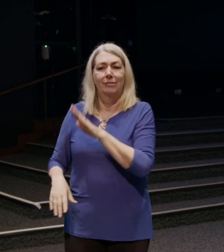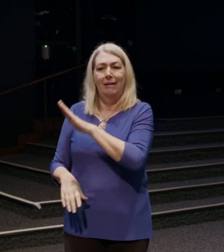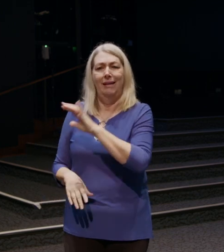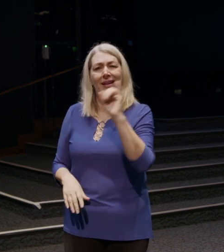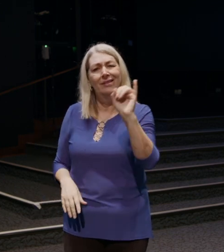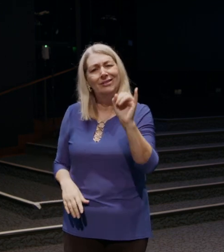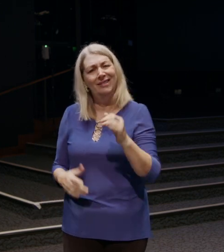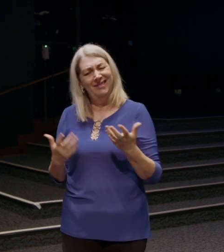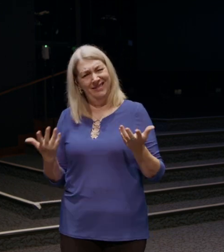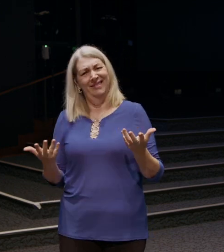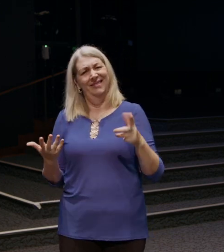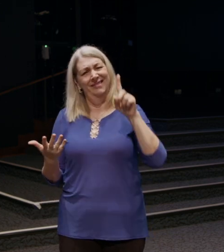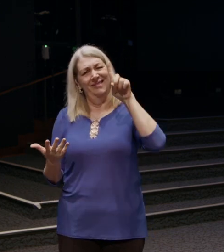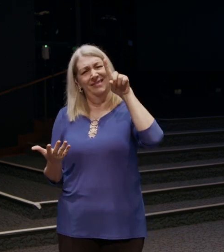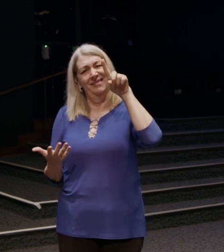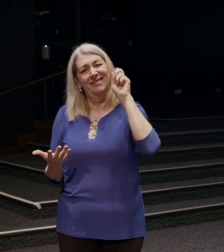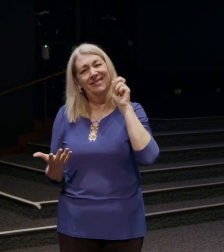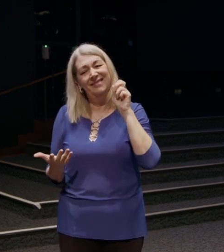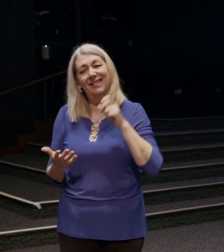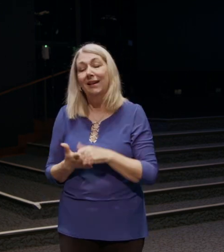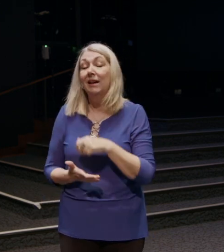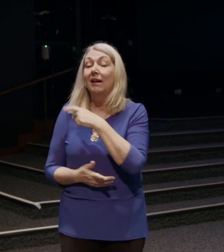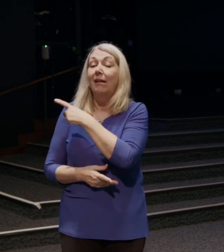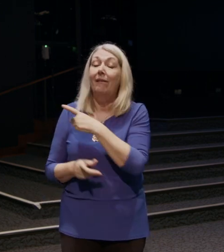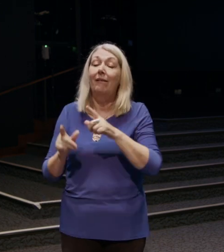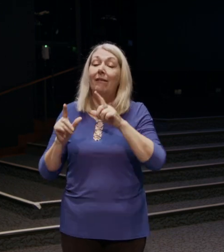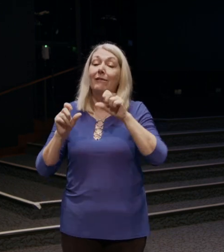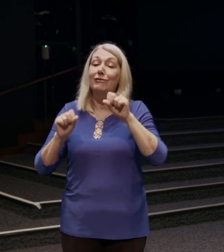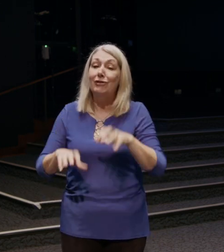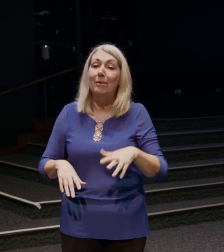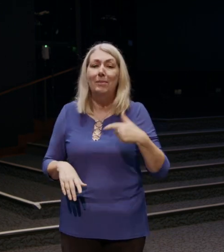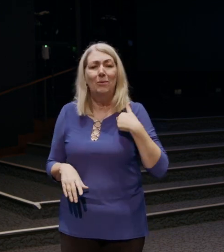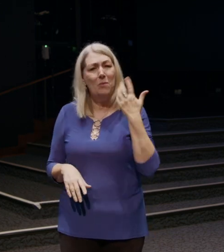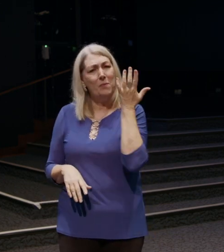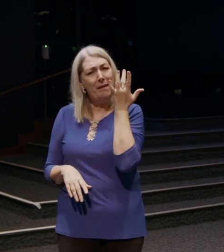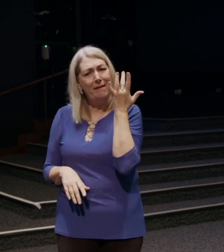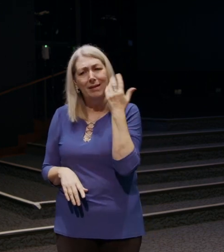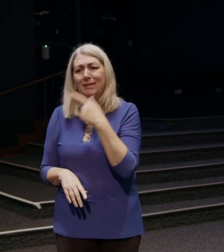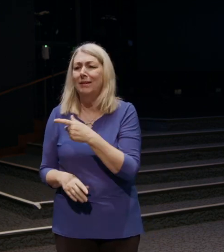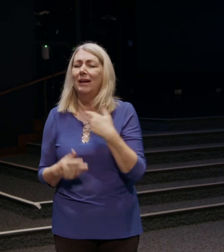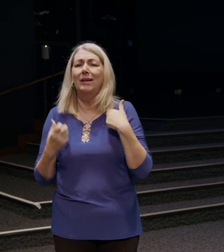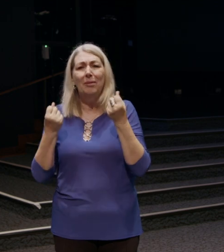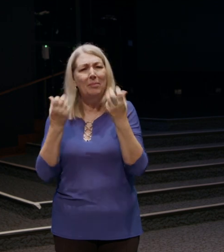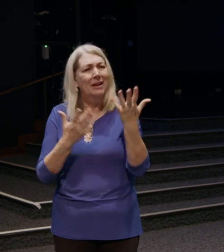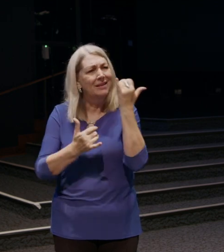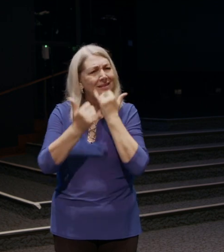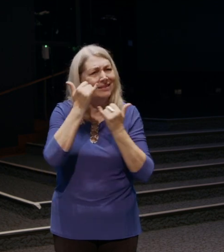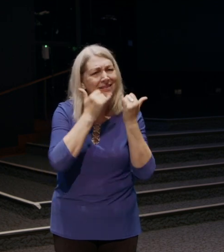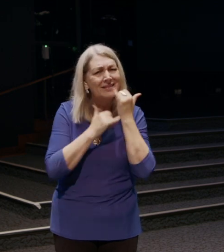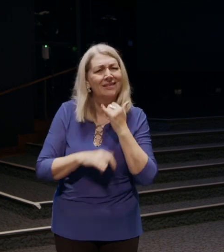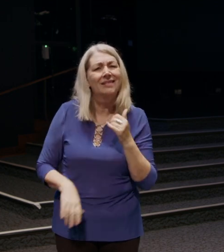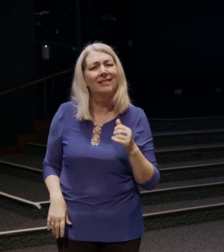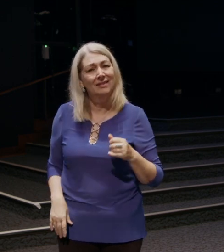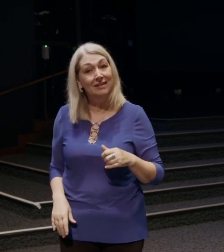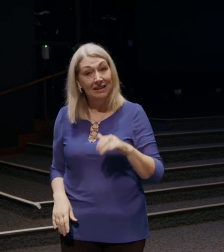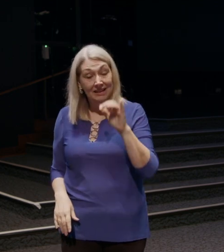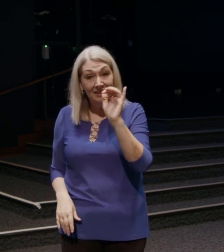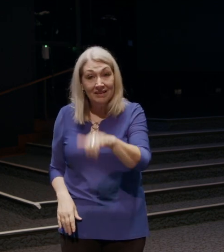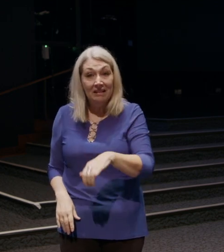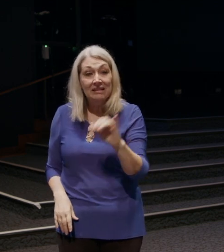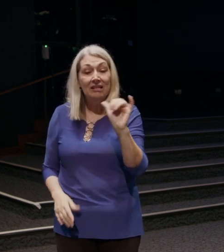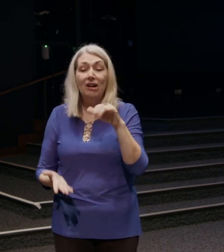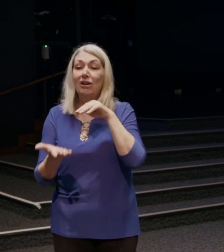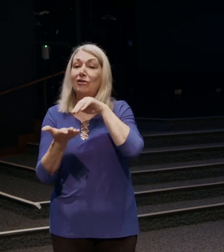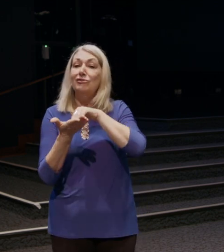They dropped me for making too many mistakes. Is that kind of like a doctor